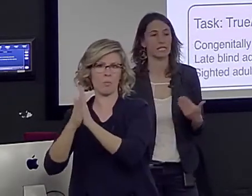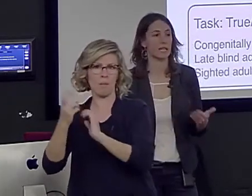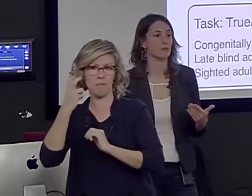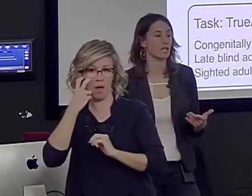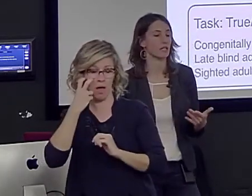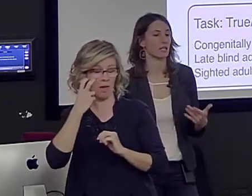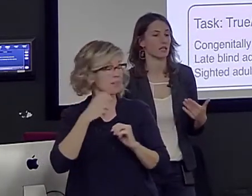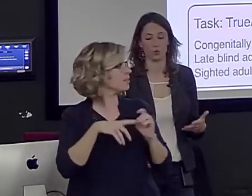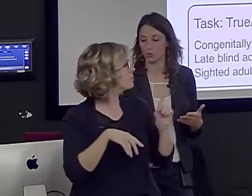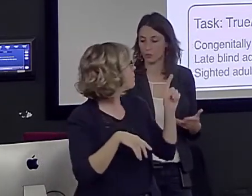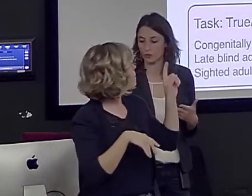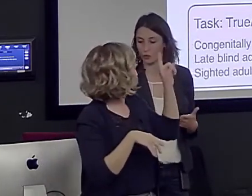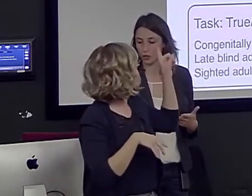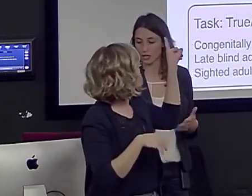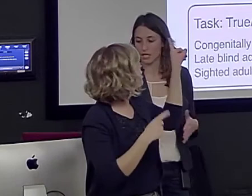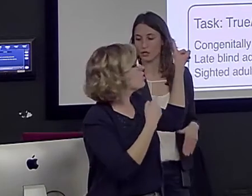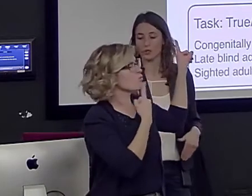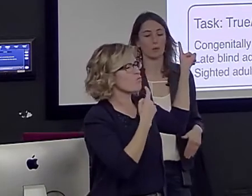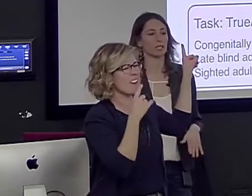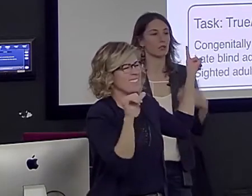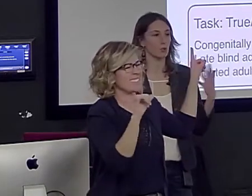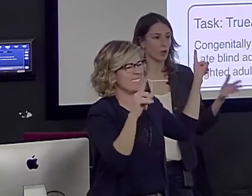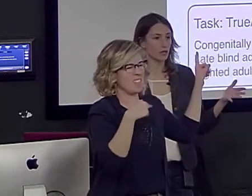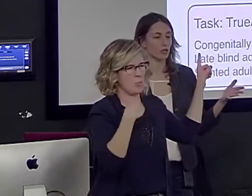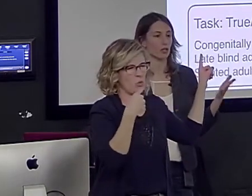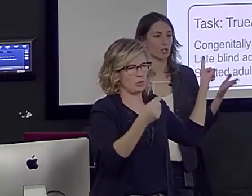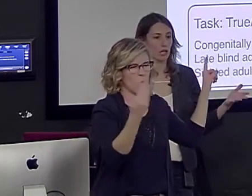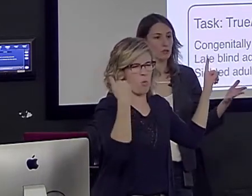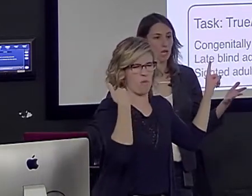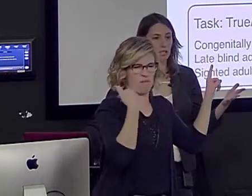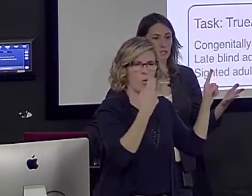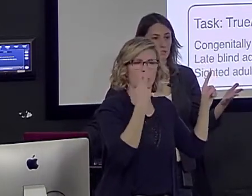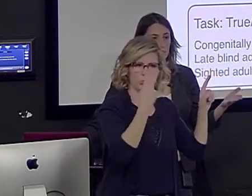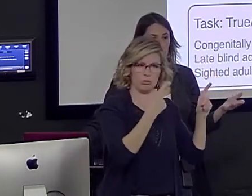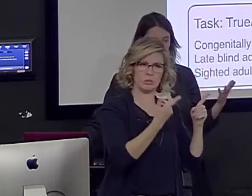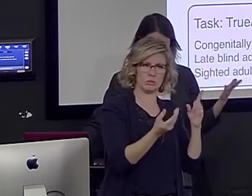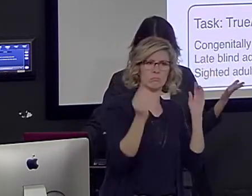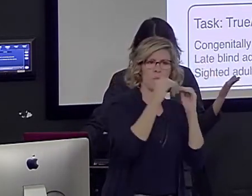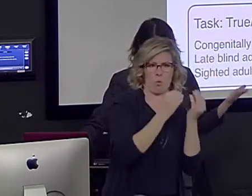are just the same data that I showed you before. Response is greater to